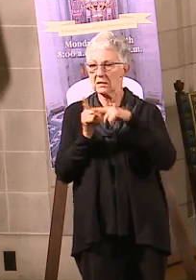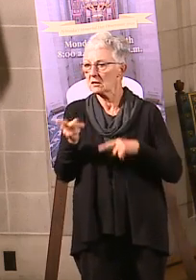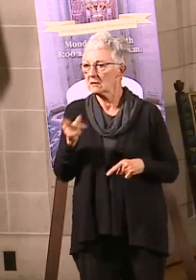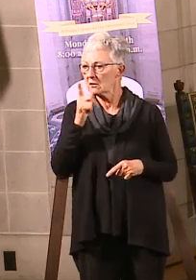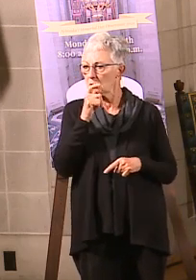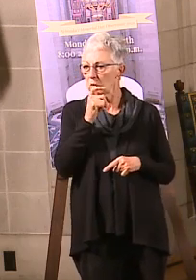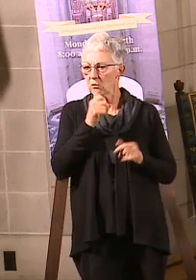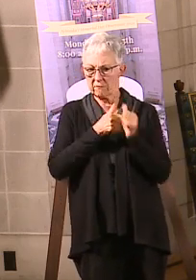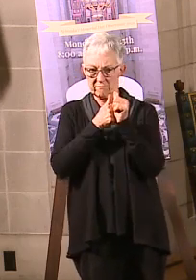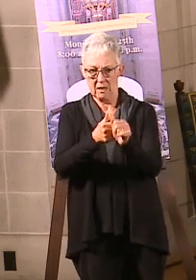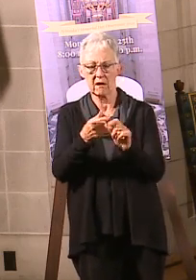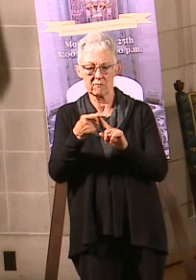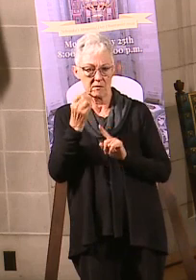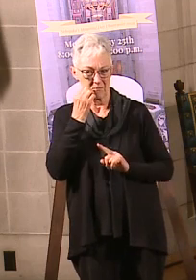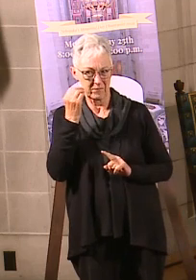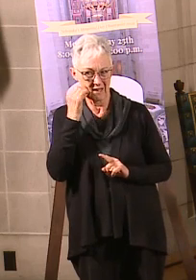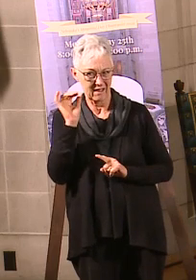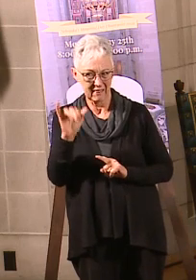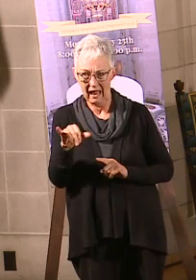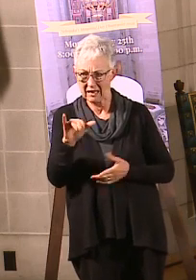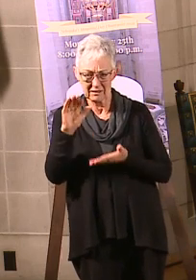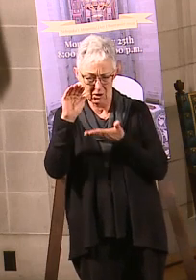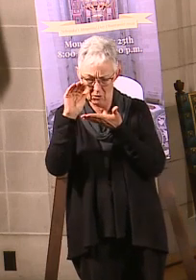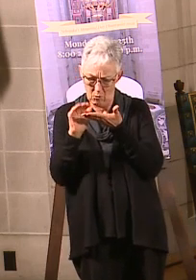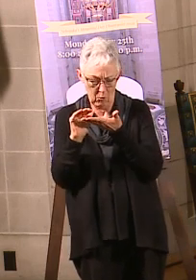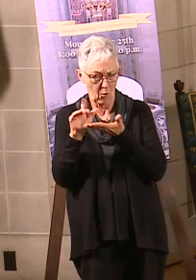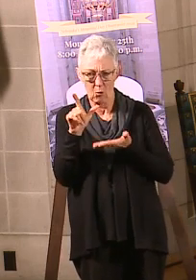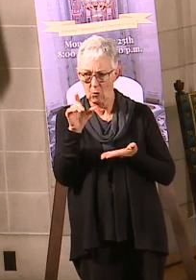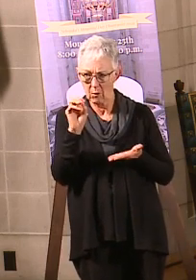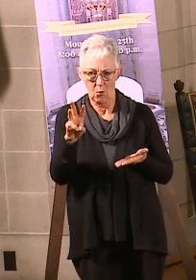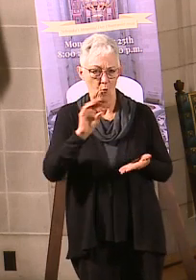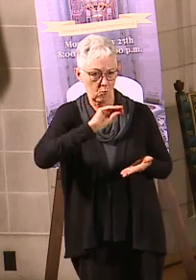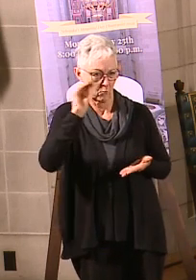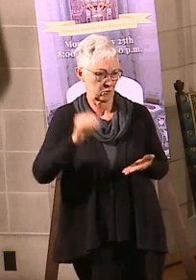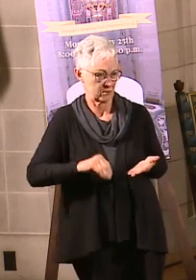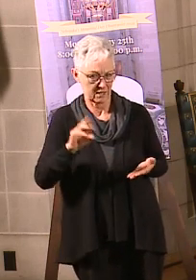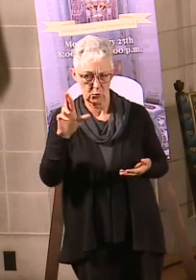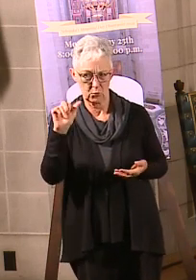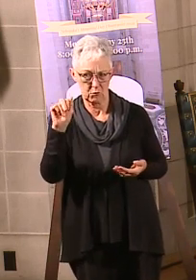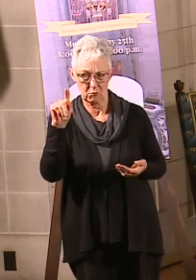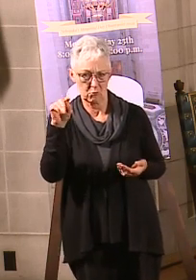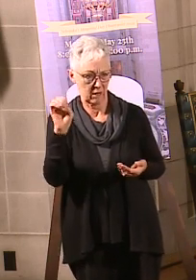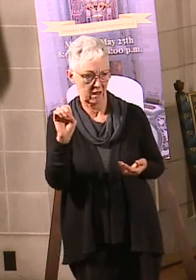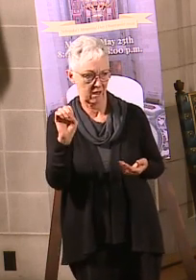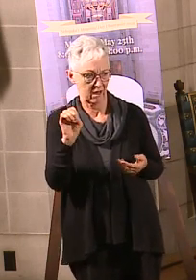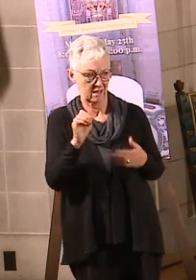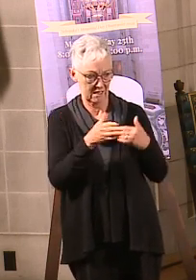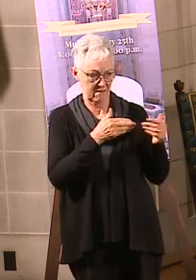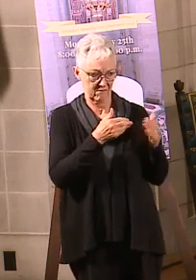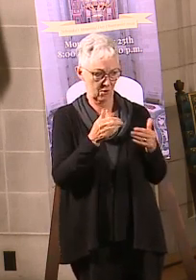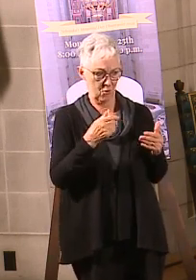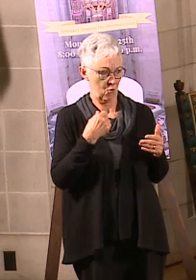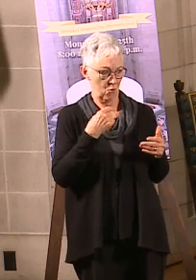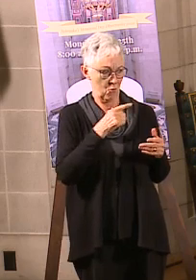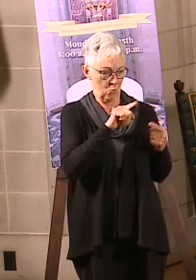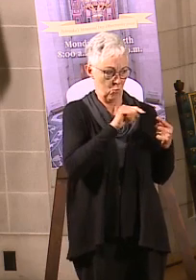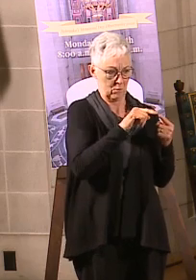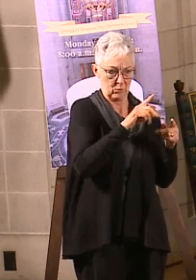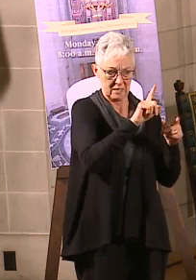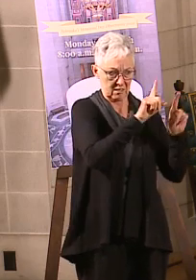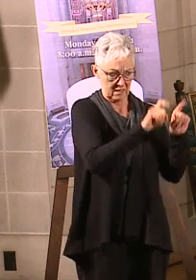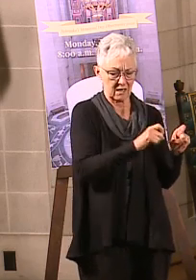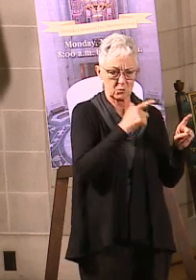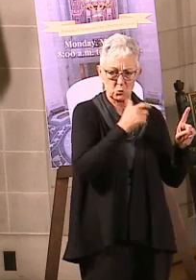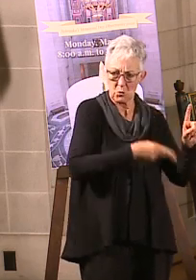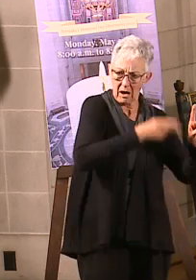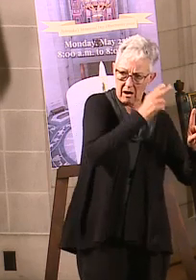following along at home, you probably understand that's a lower percentage rate than what we're testing with our highly at-risk groups. So again, remember, we're